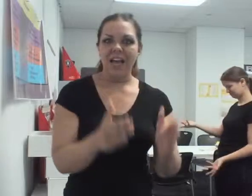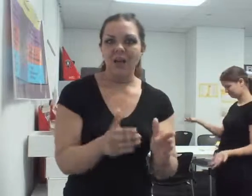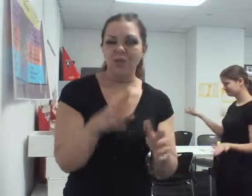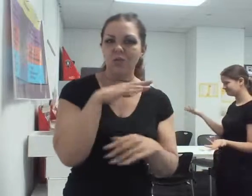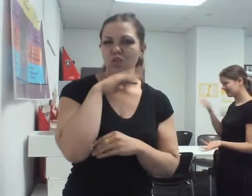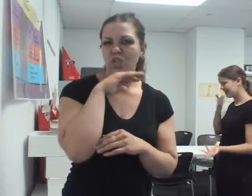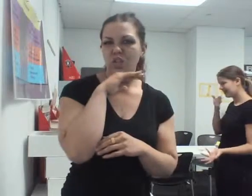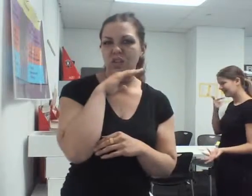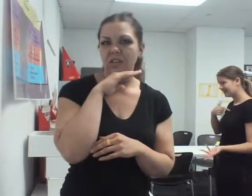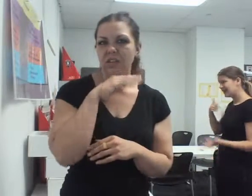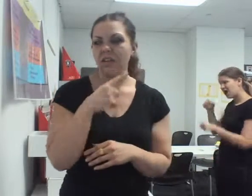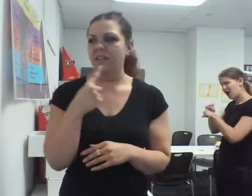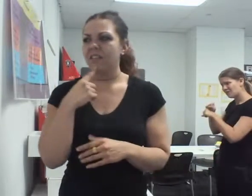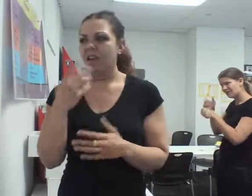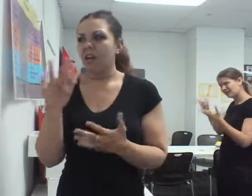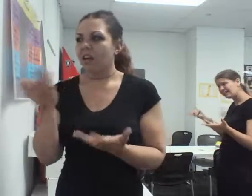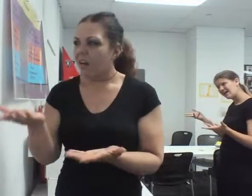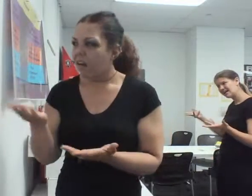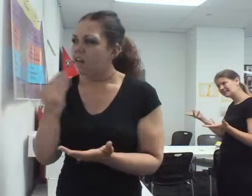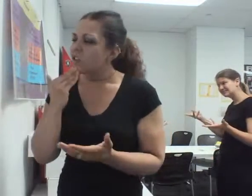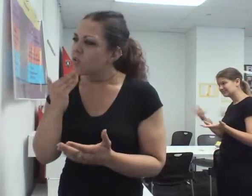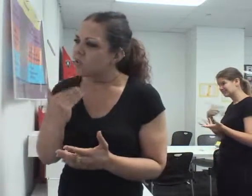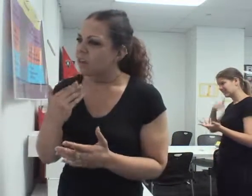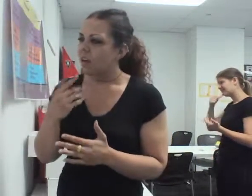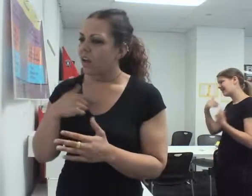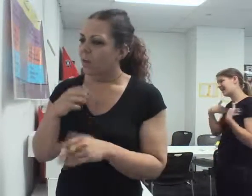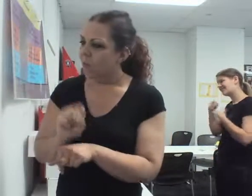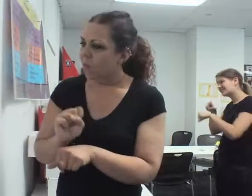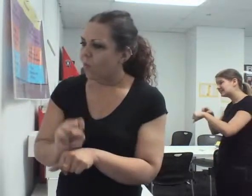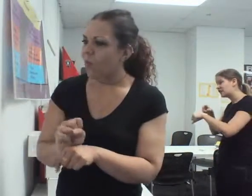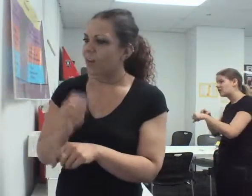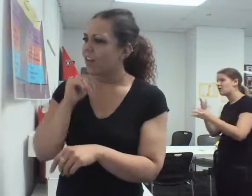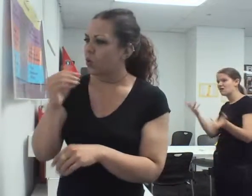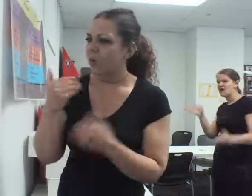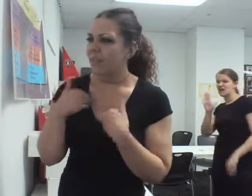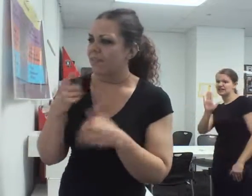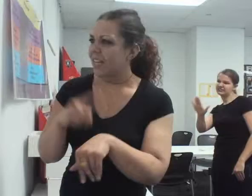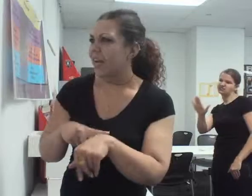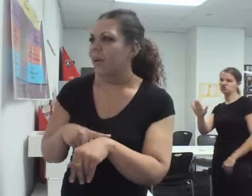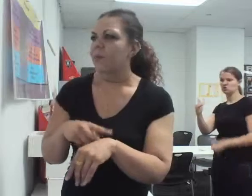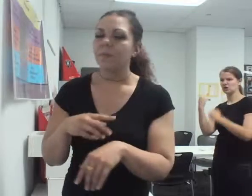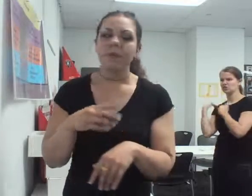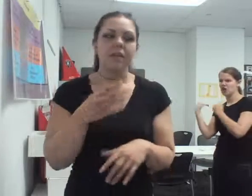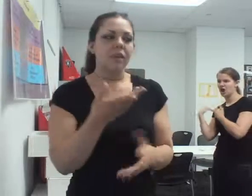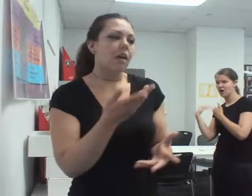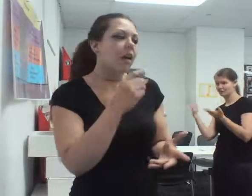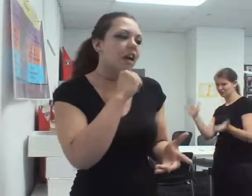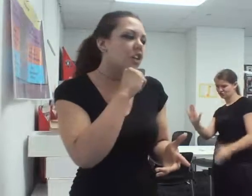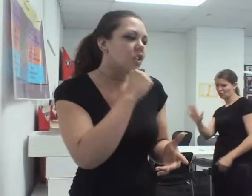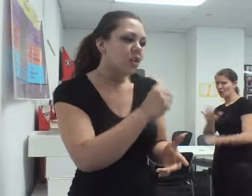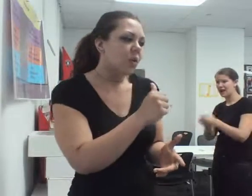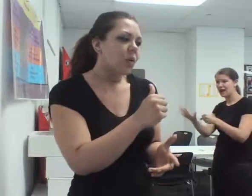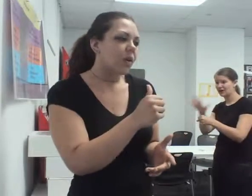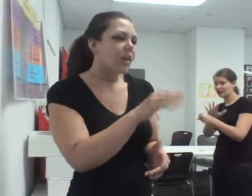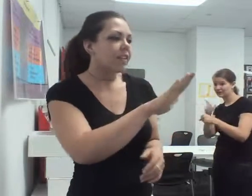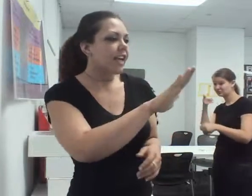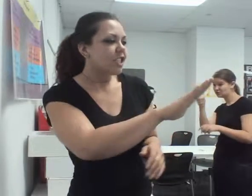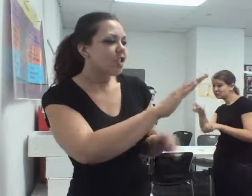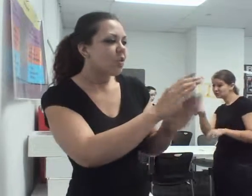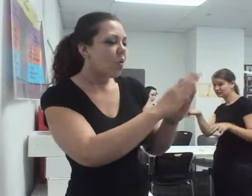I'm working a lot, so I don't have time to do it. And he said, well, it's your domain, it's your job, so you need to get it done. And I said, well, how about if